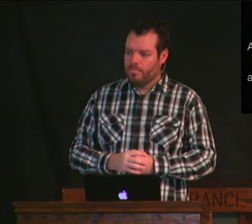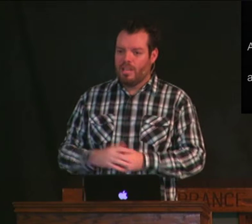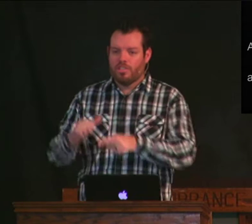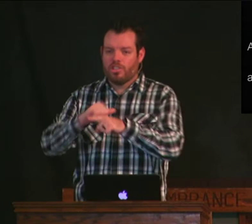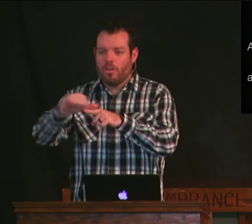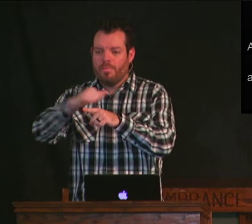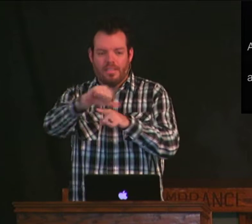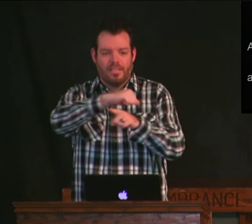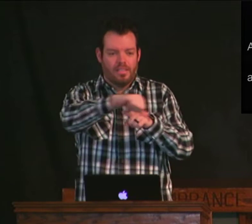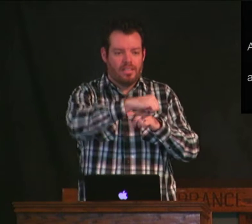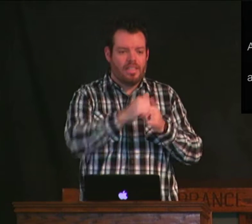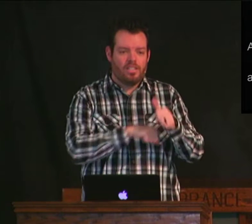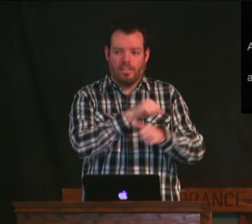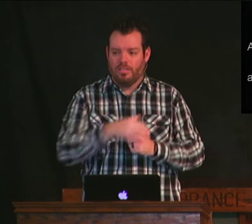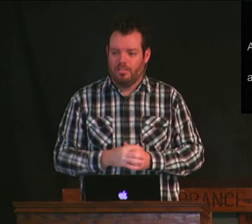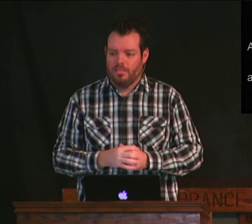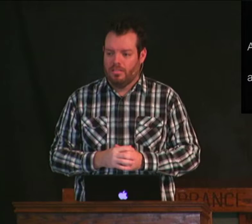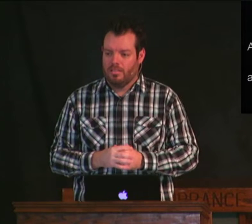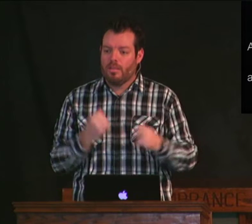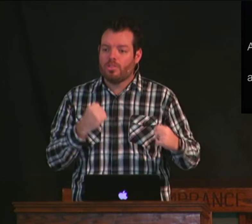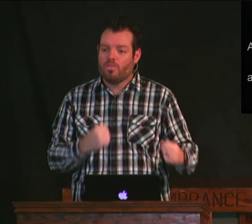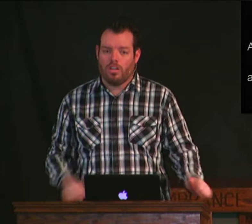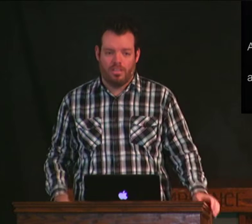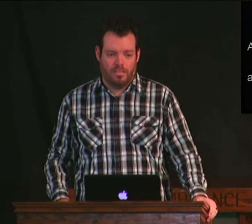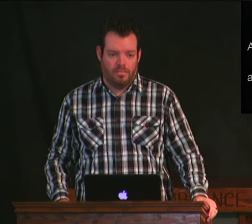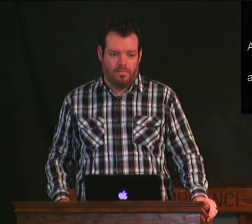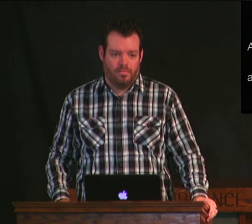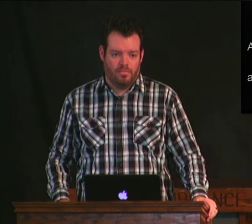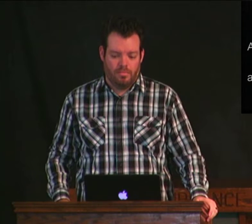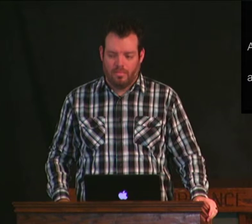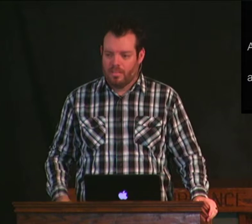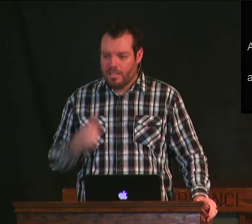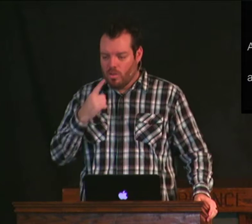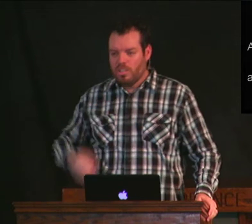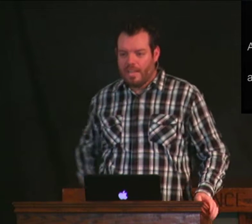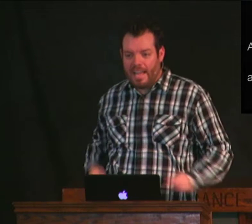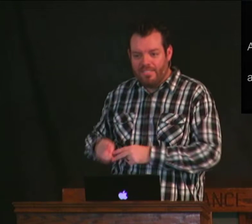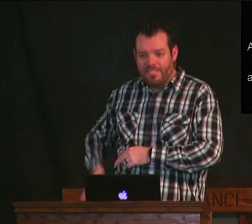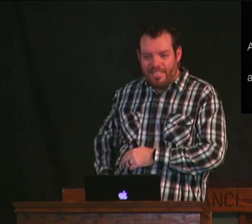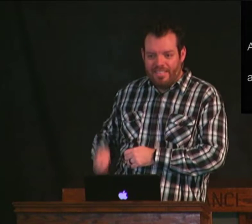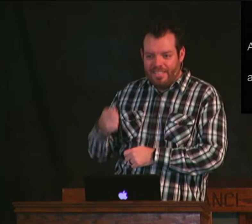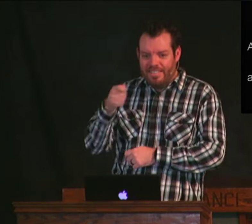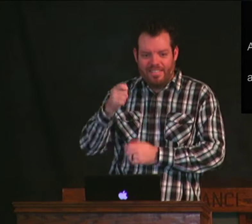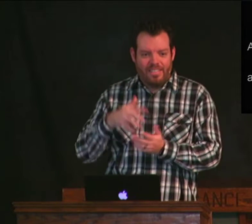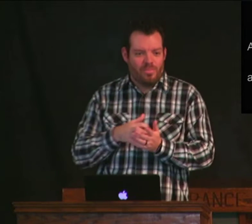We have to sharpen each other, become stronger. I told you my knife is